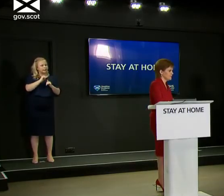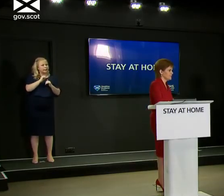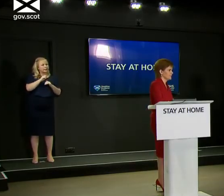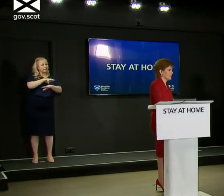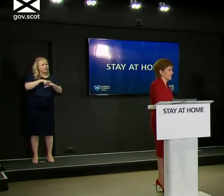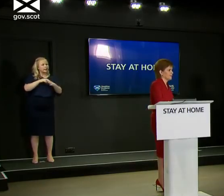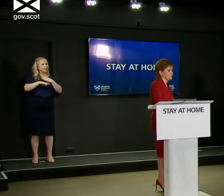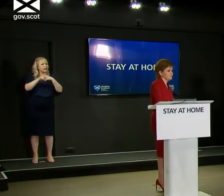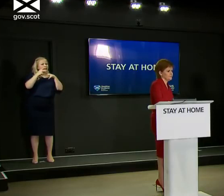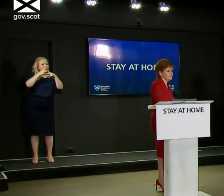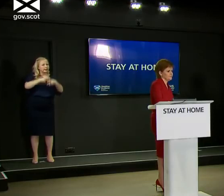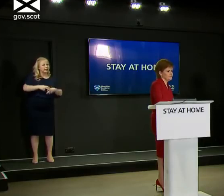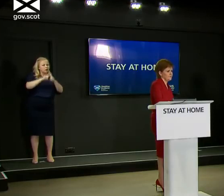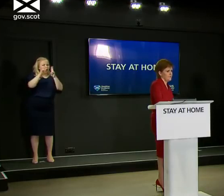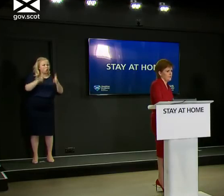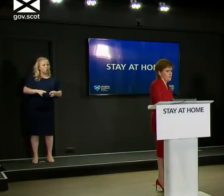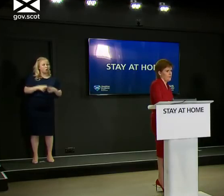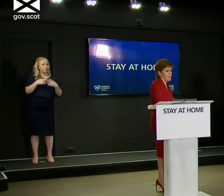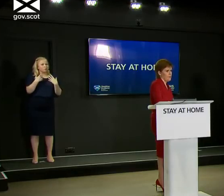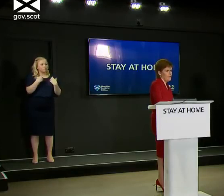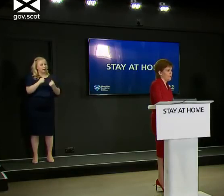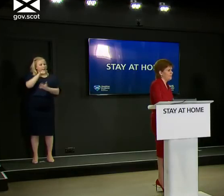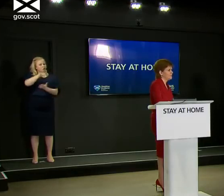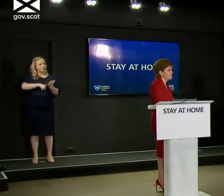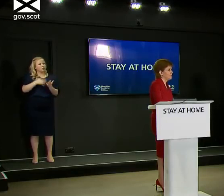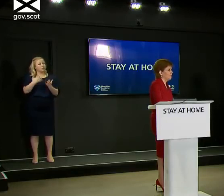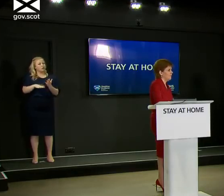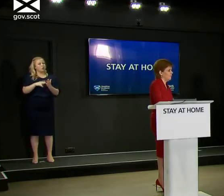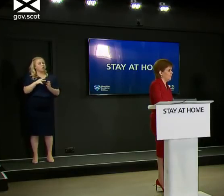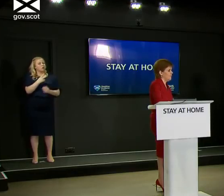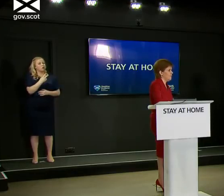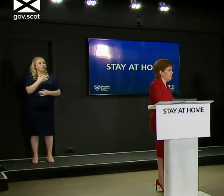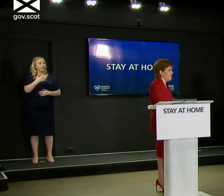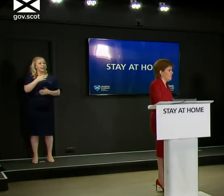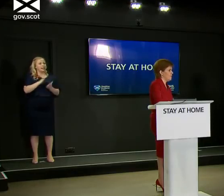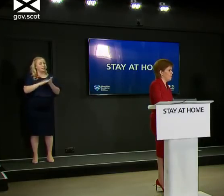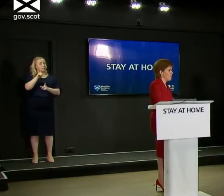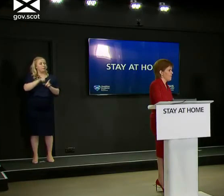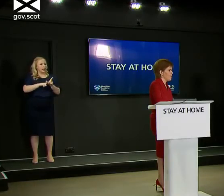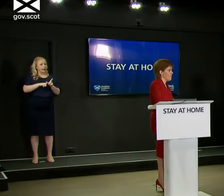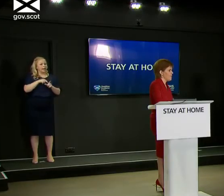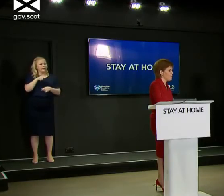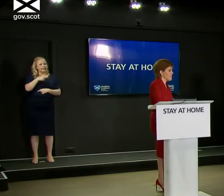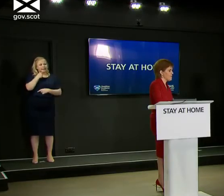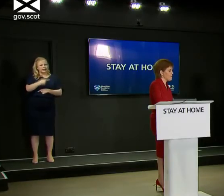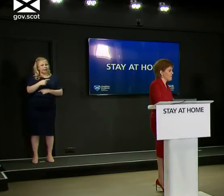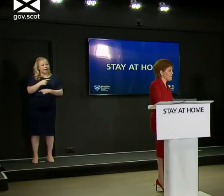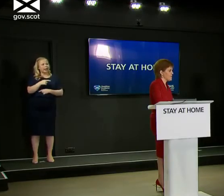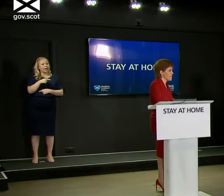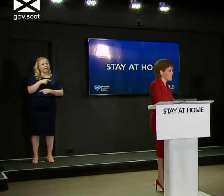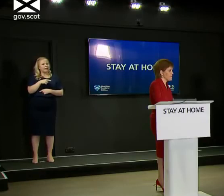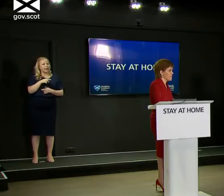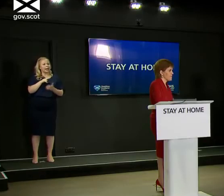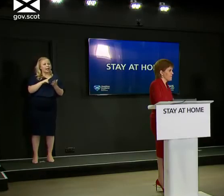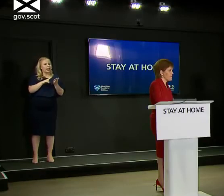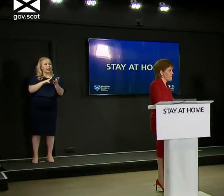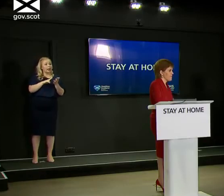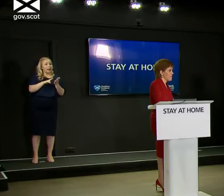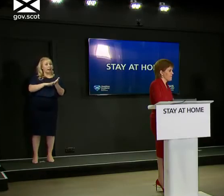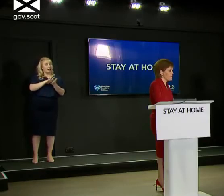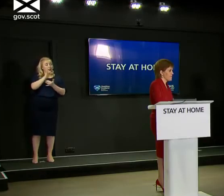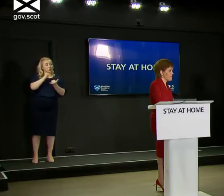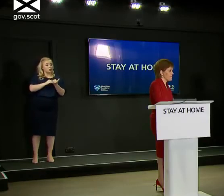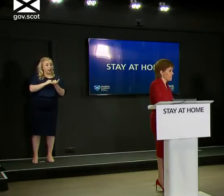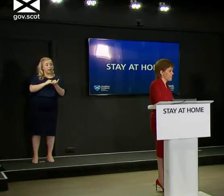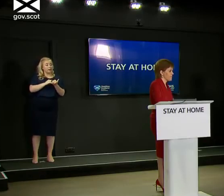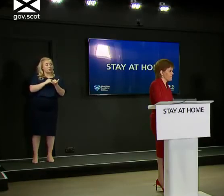obtained a document from NHS Borders, it's the 29th of May, which said that there was neither they nor NHS Lothians have the capacity